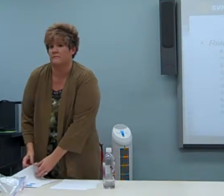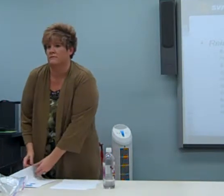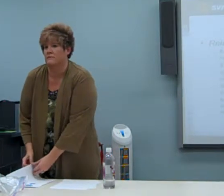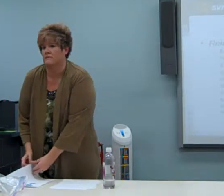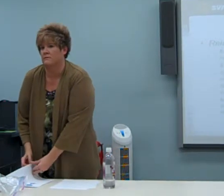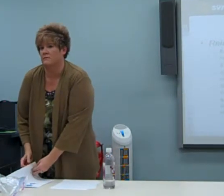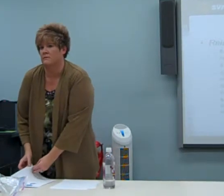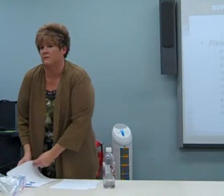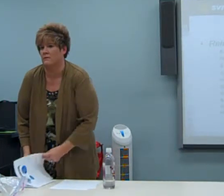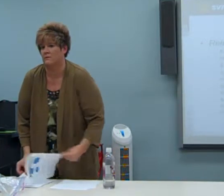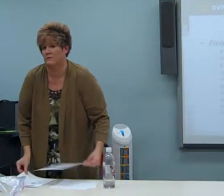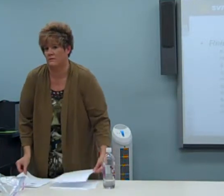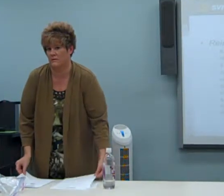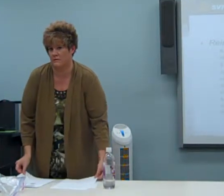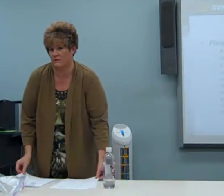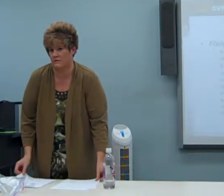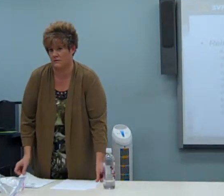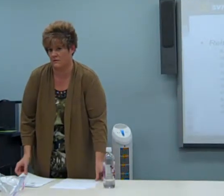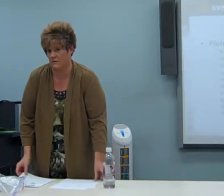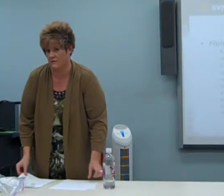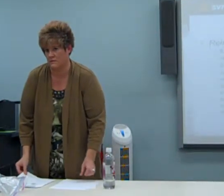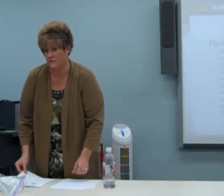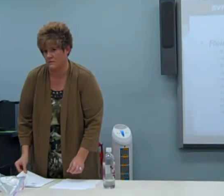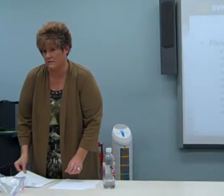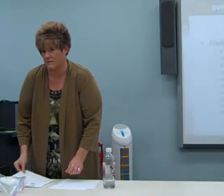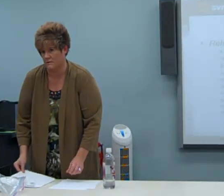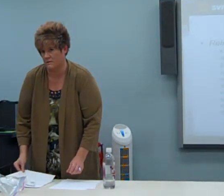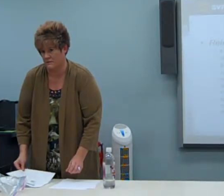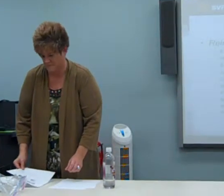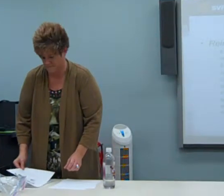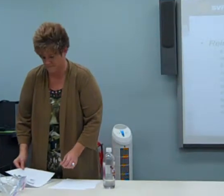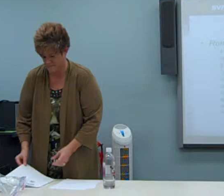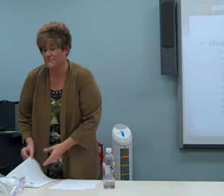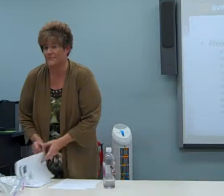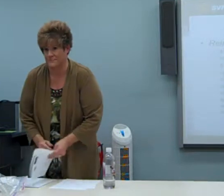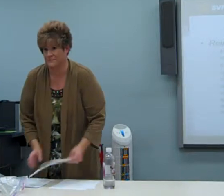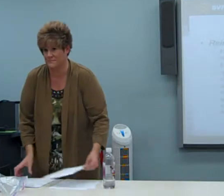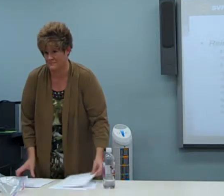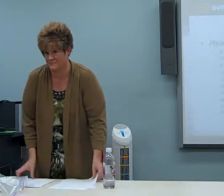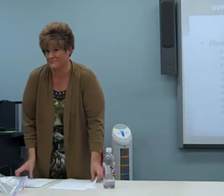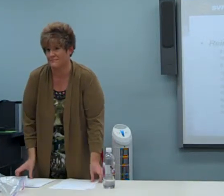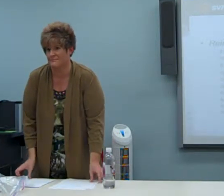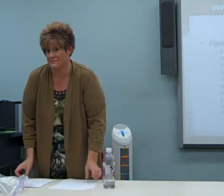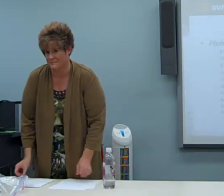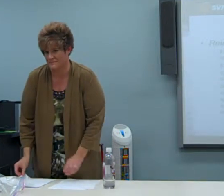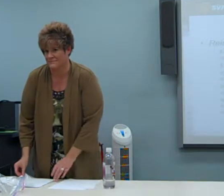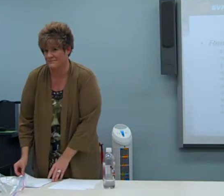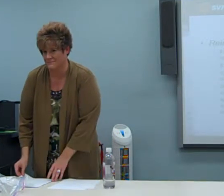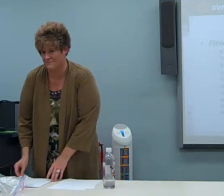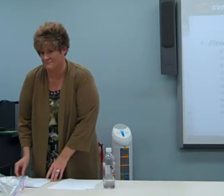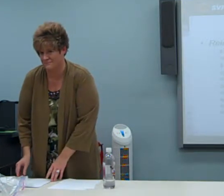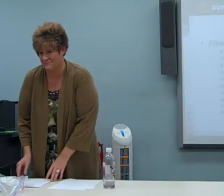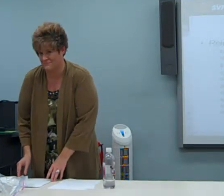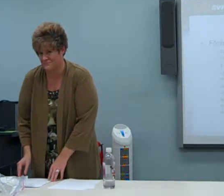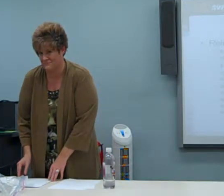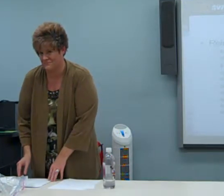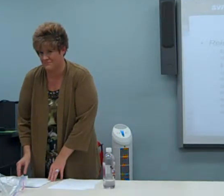And they had green, yellow, red, meaning green is, it's an okay time, calls are going